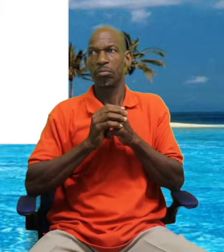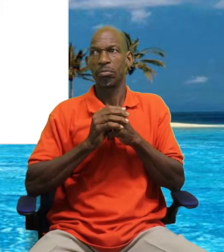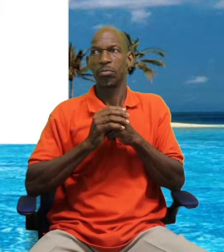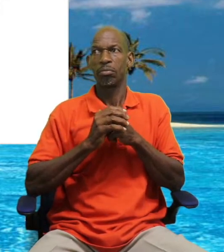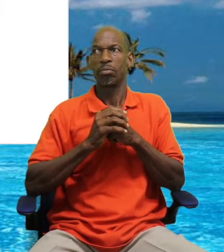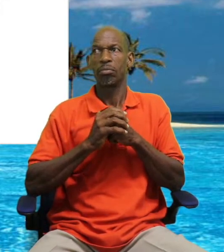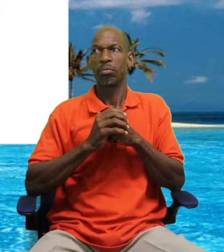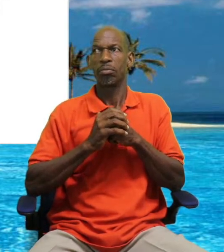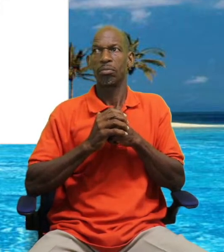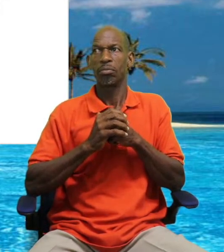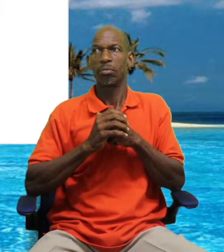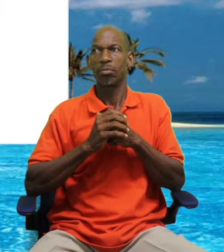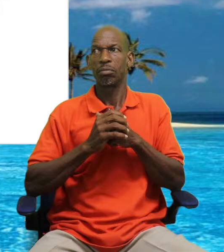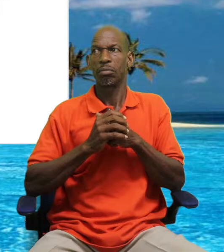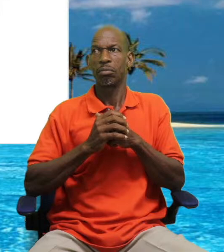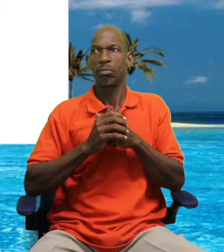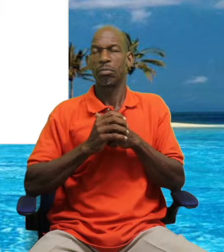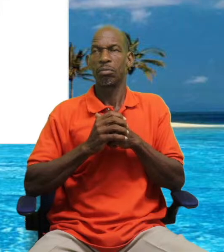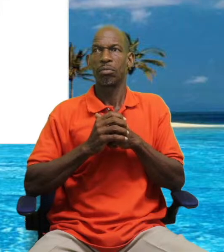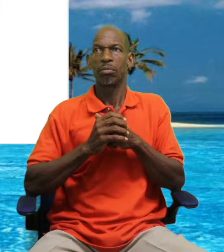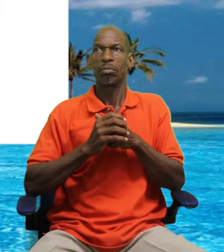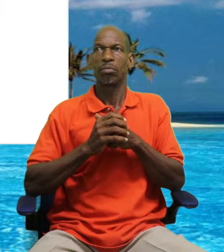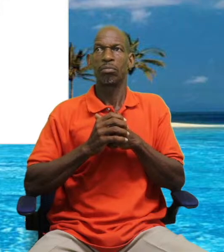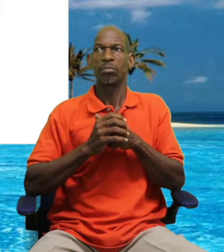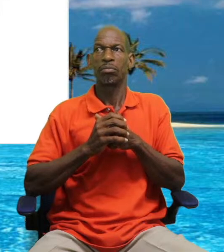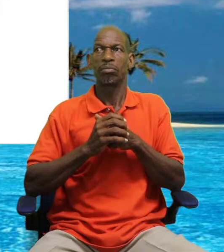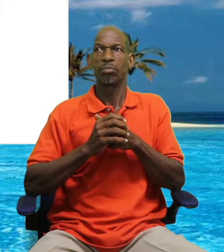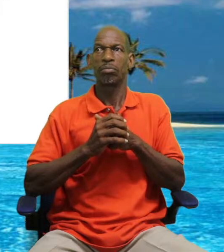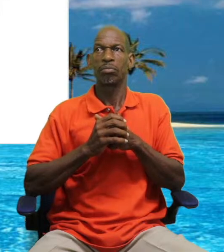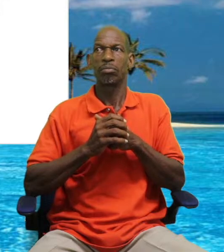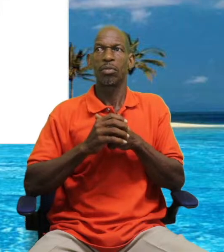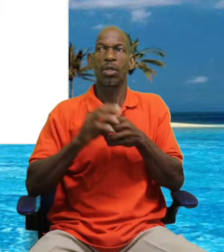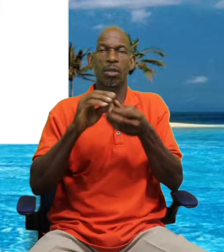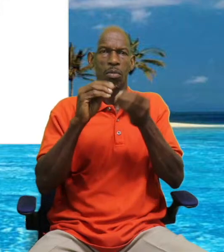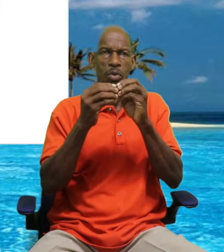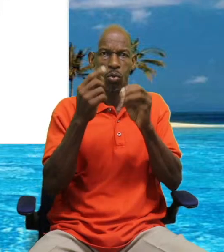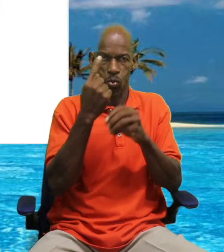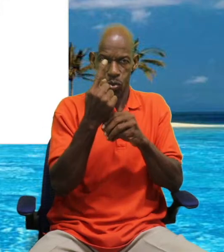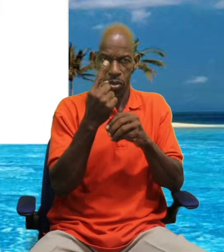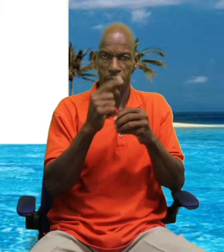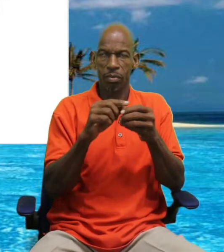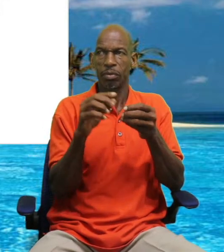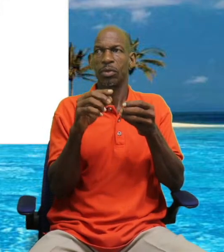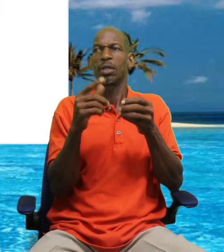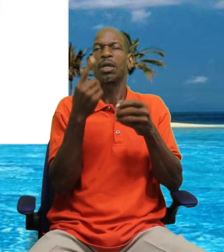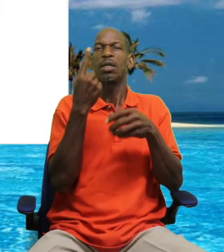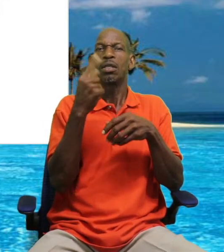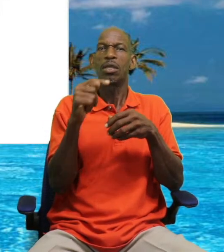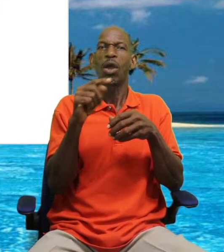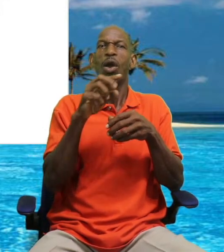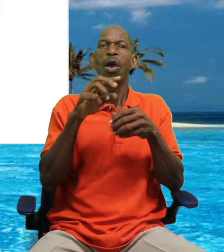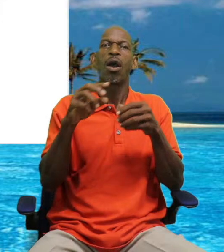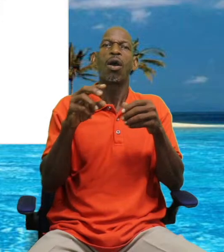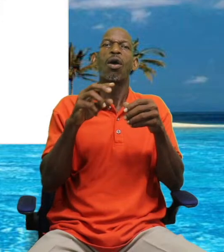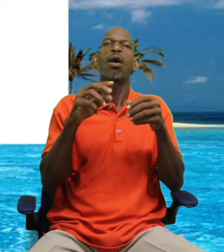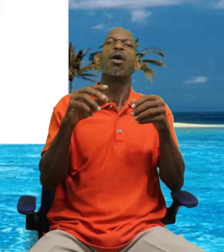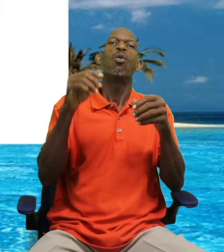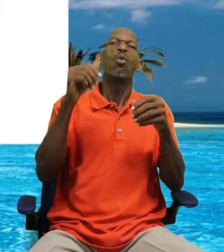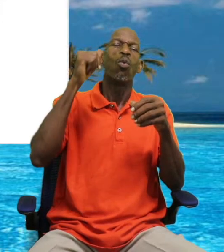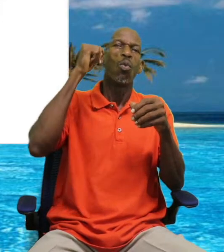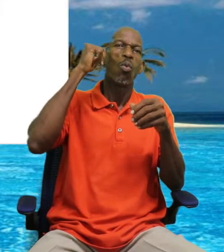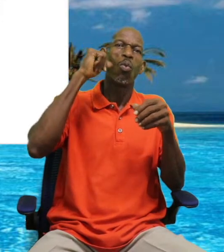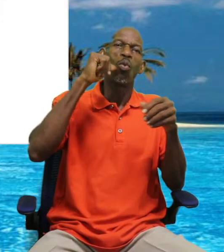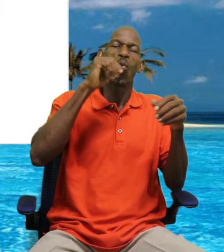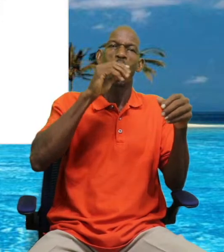so you need to change that subject when we, so the sentence we have for number 1 is the woman